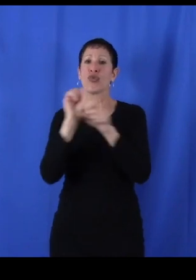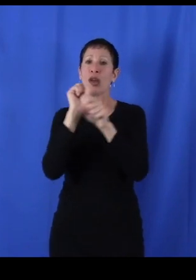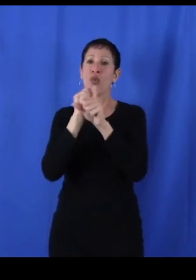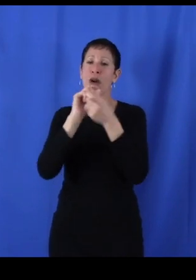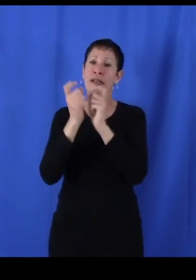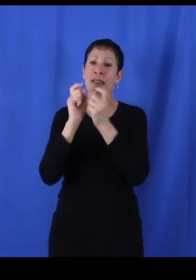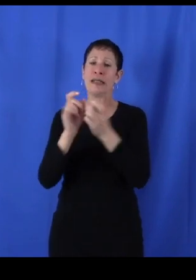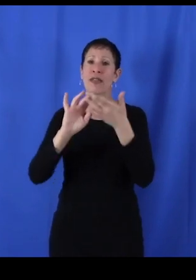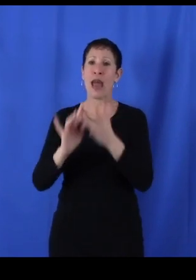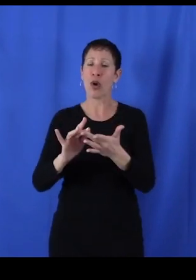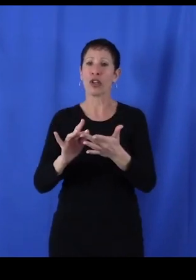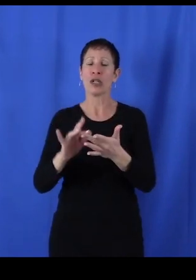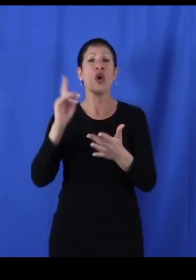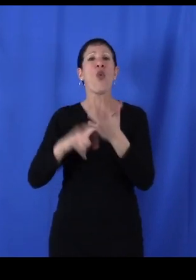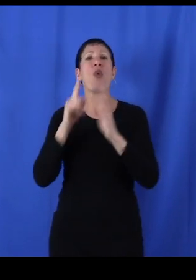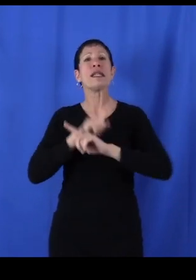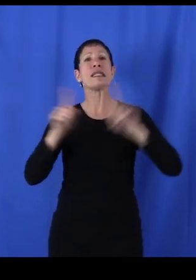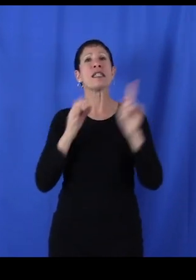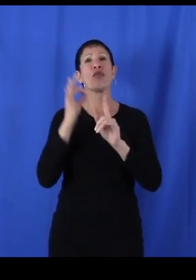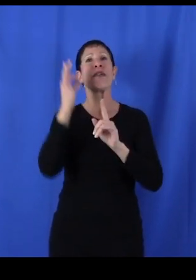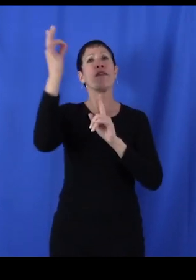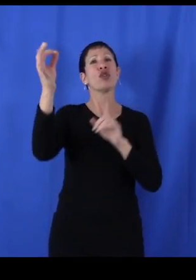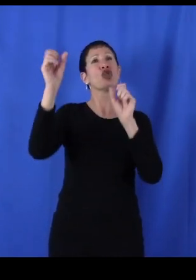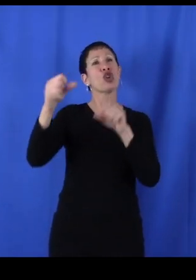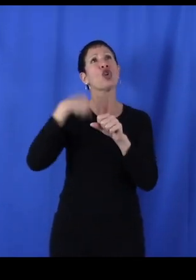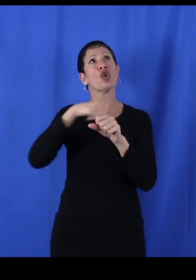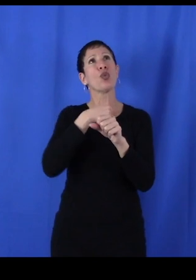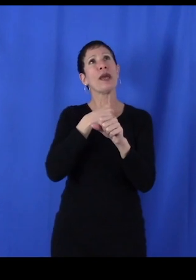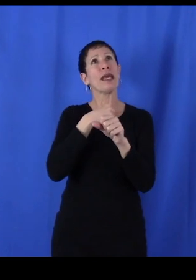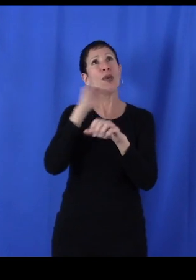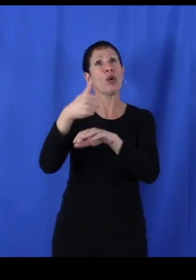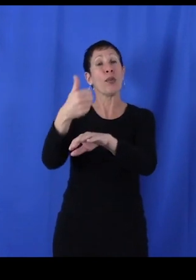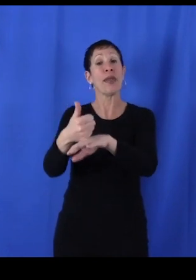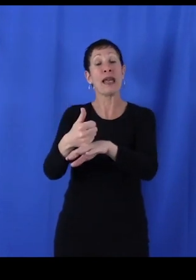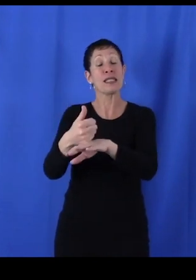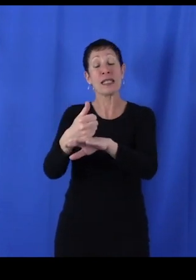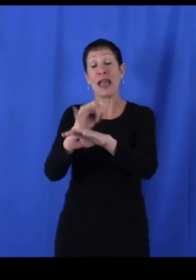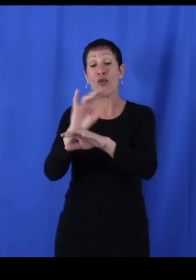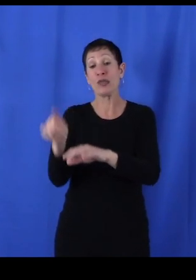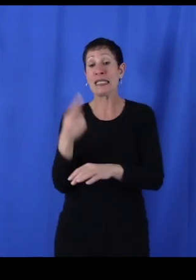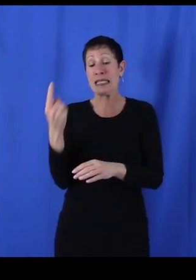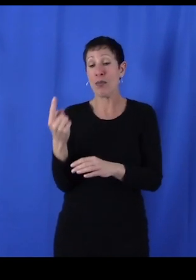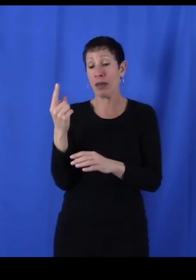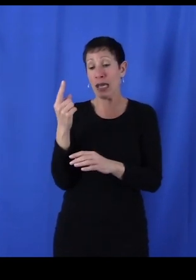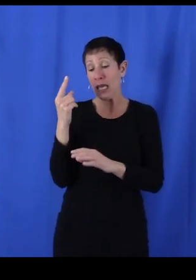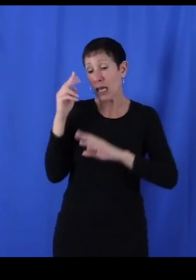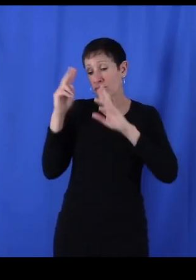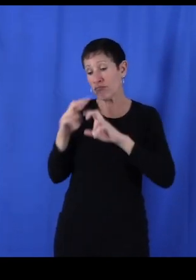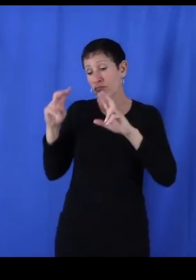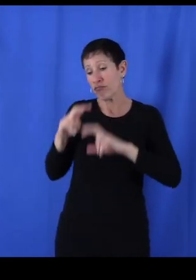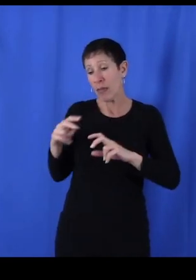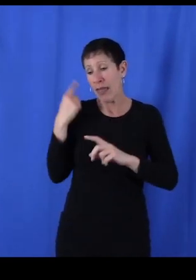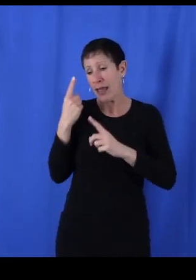these networks, right? So what different future could we even put in place by simply